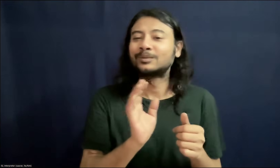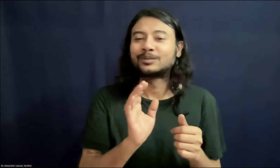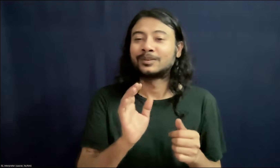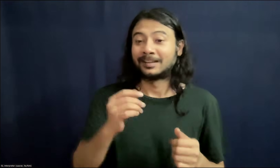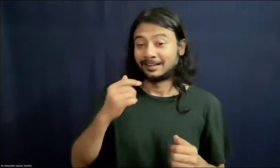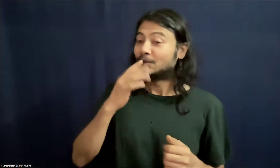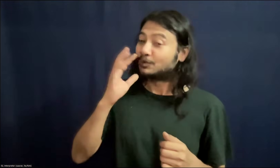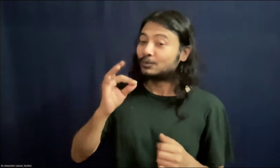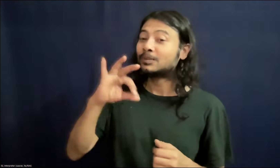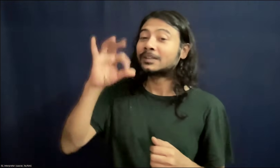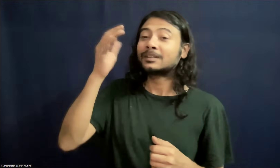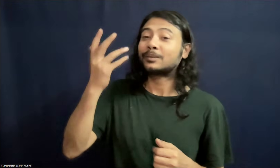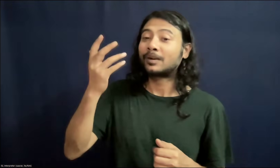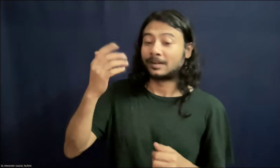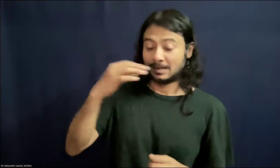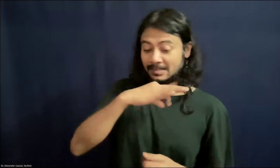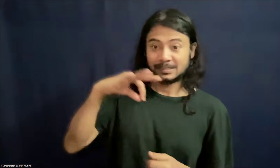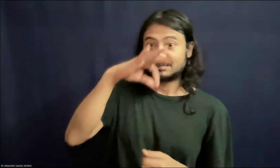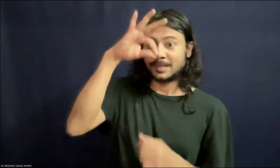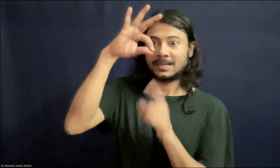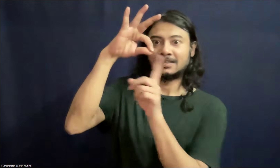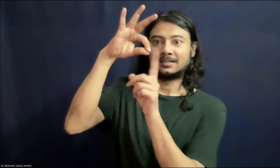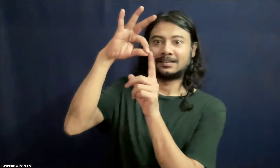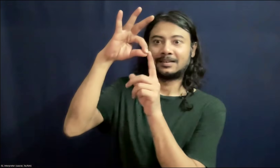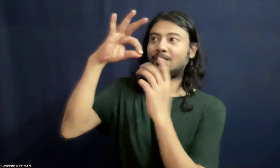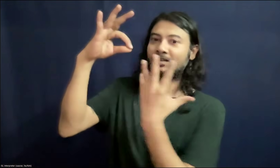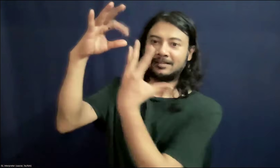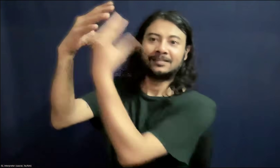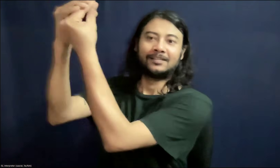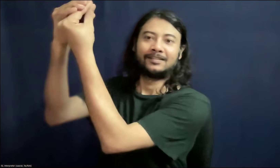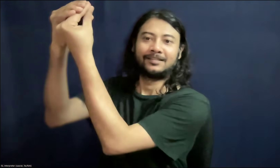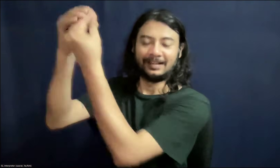goal. Spiritual goal is that we attain Krishna.